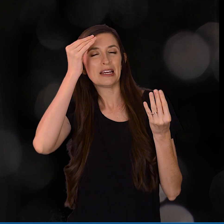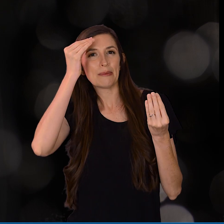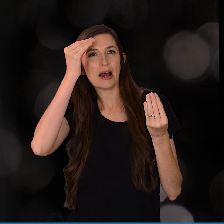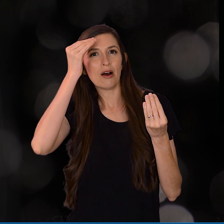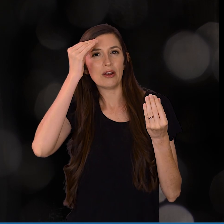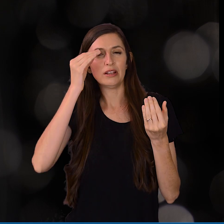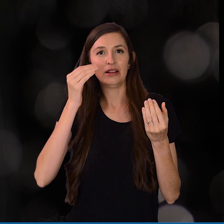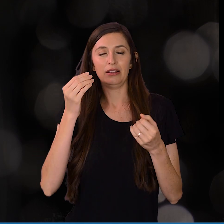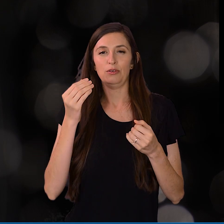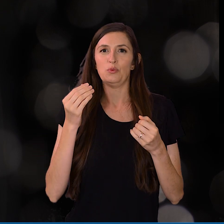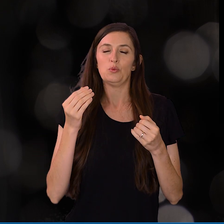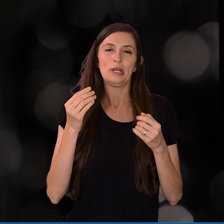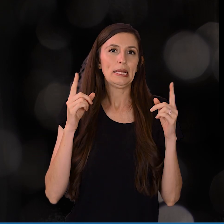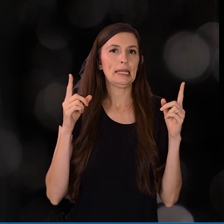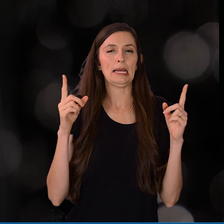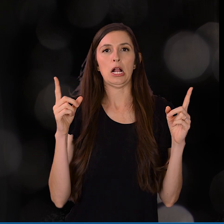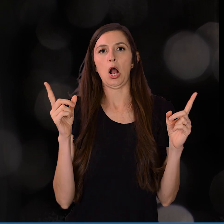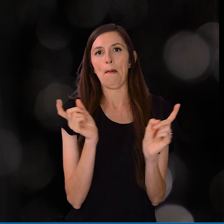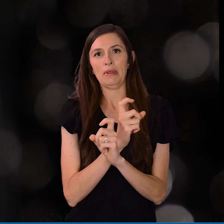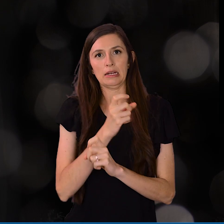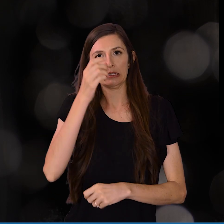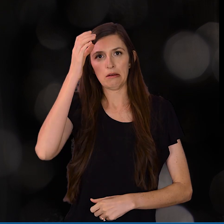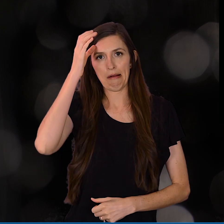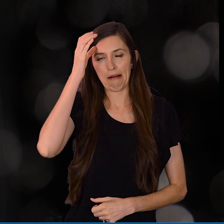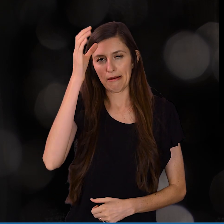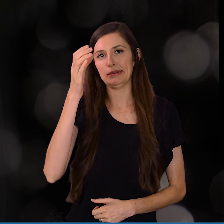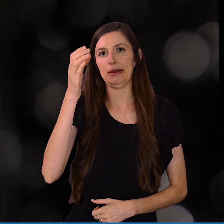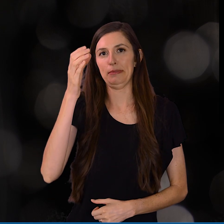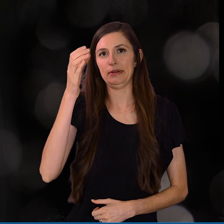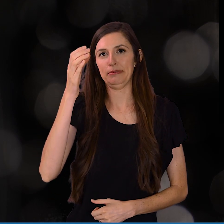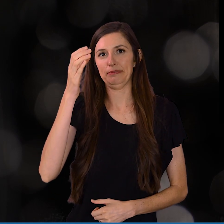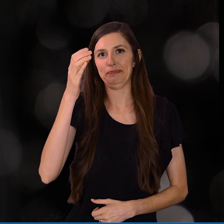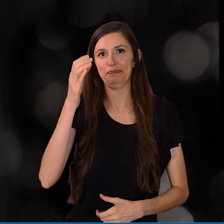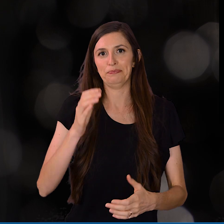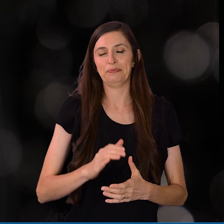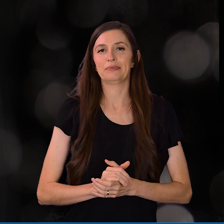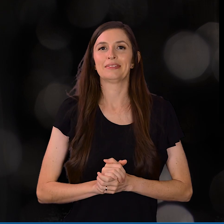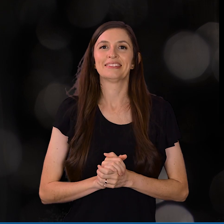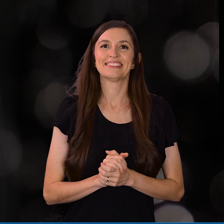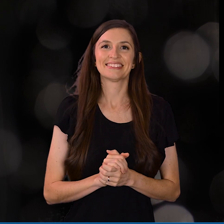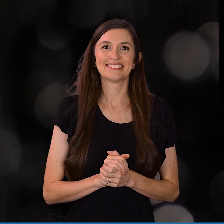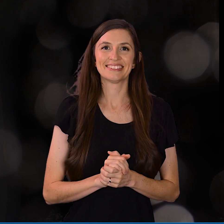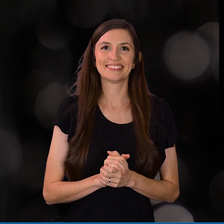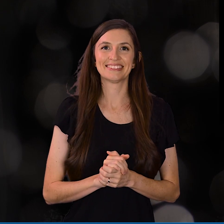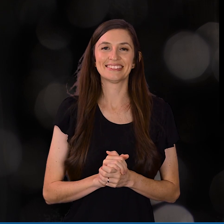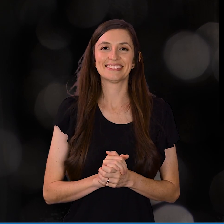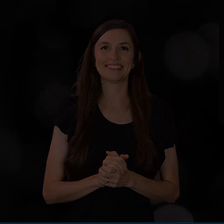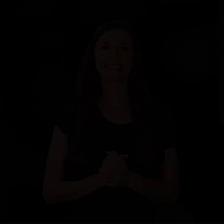persons of the Trinity possess in common that one divine nature.